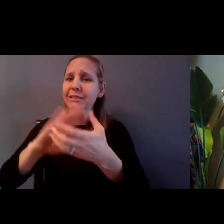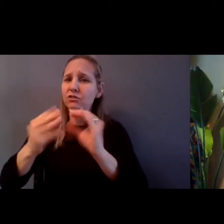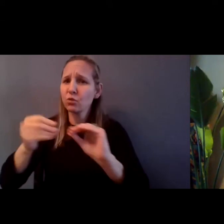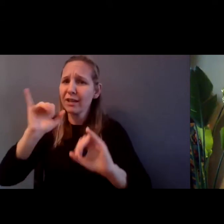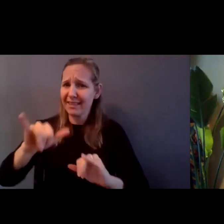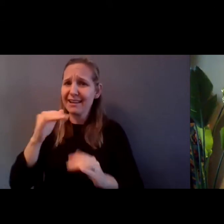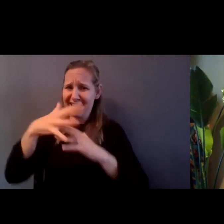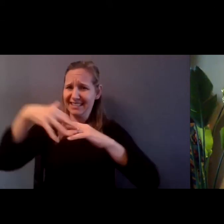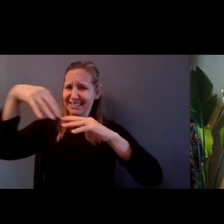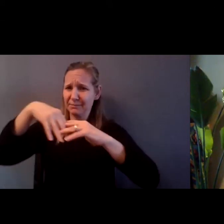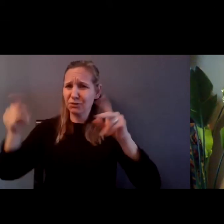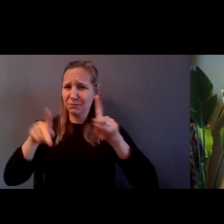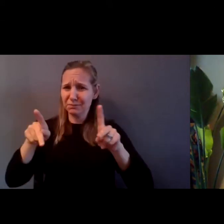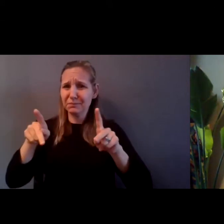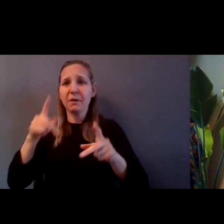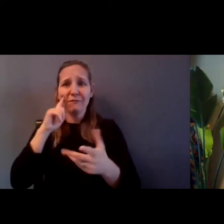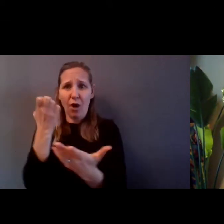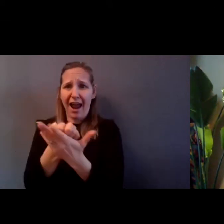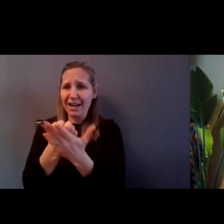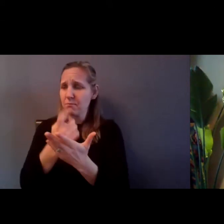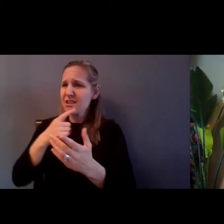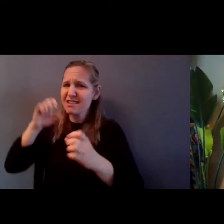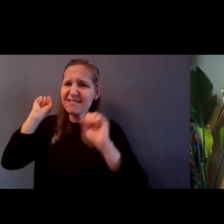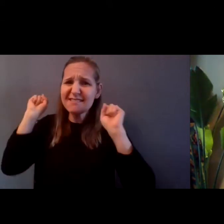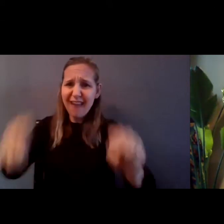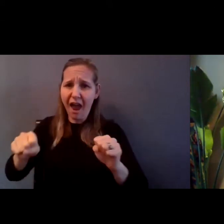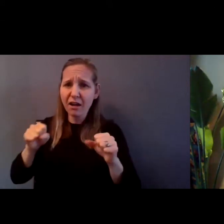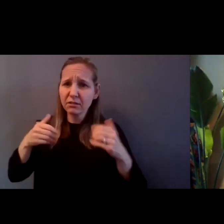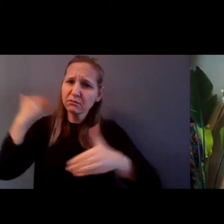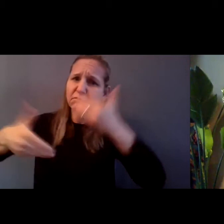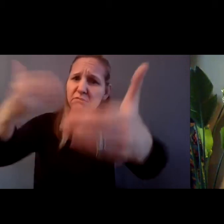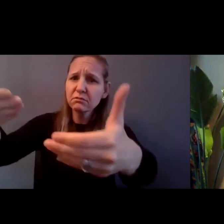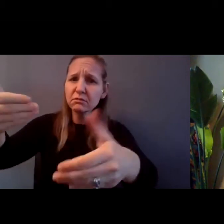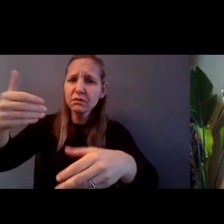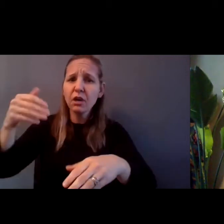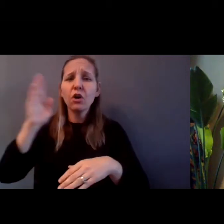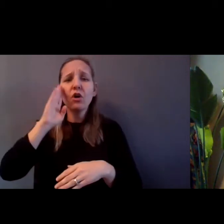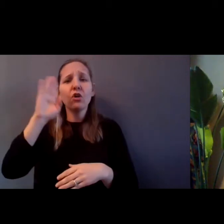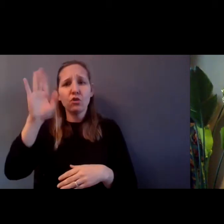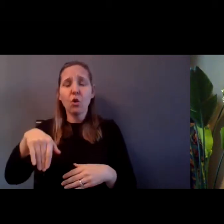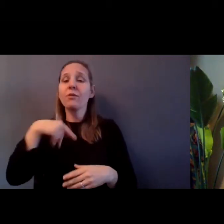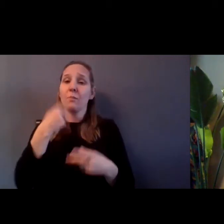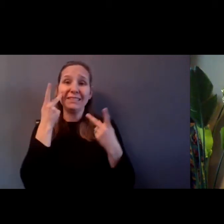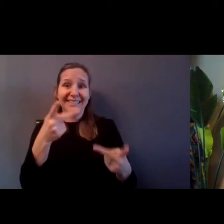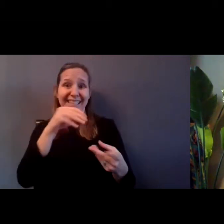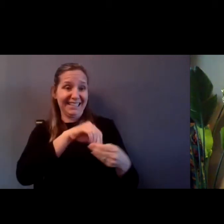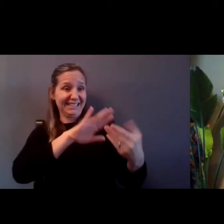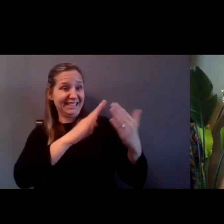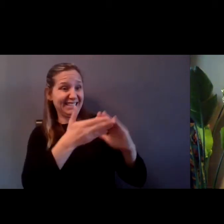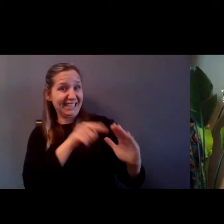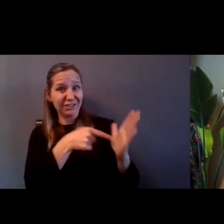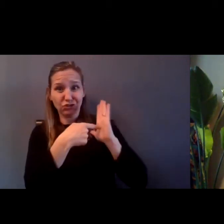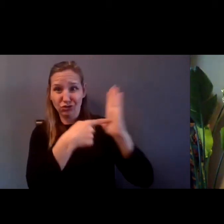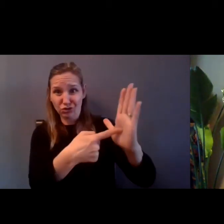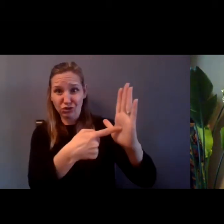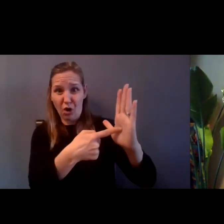powerhouses. What we see within the social symptoms within this city is not fully indicative of